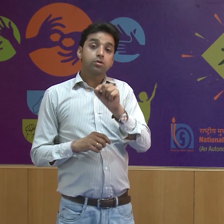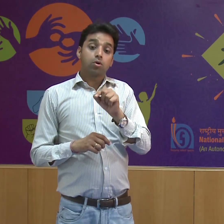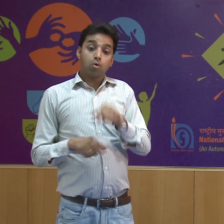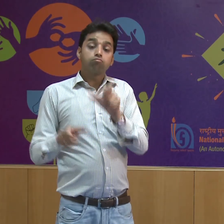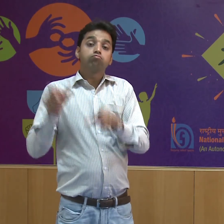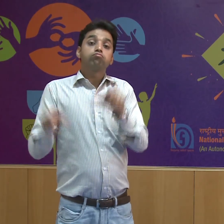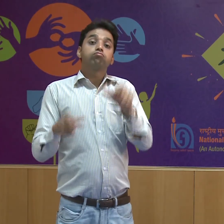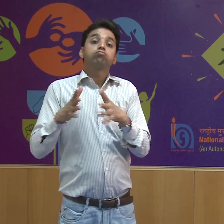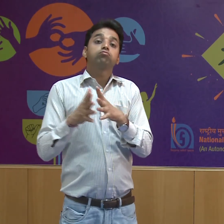was literate,